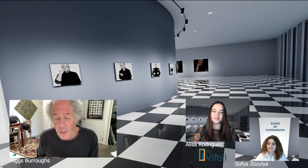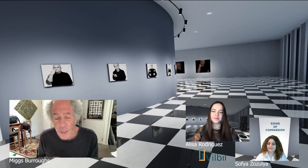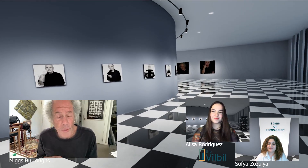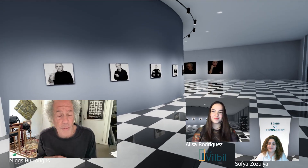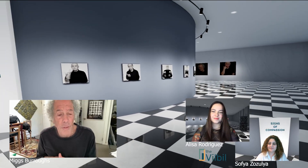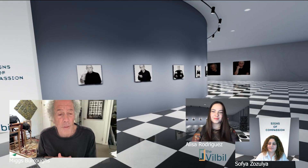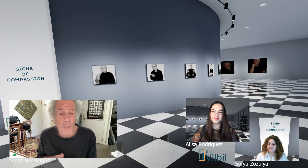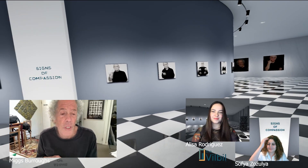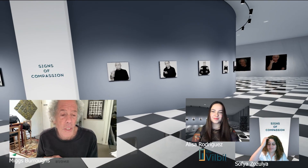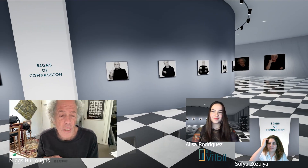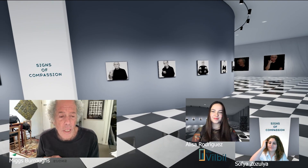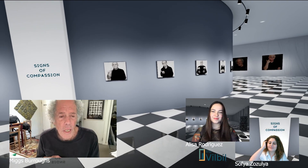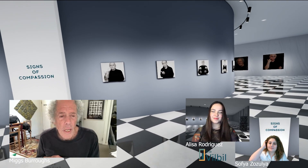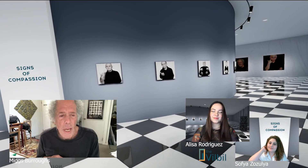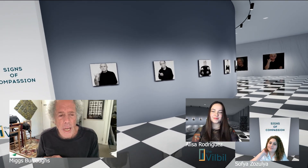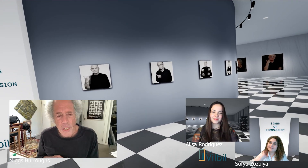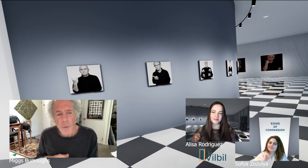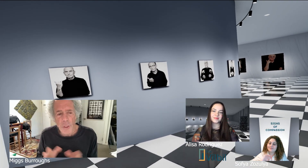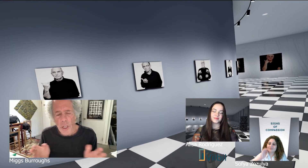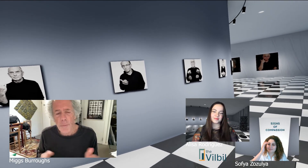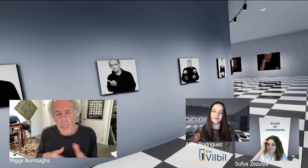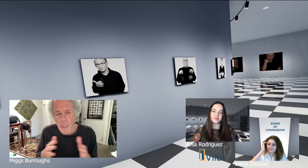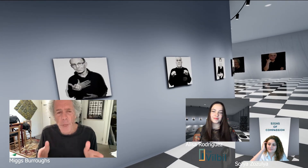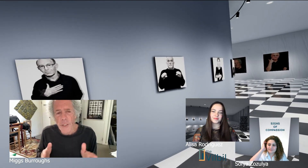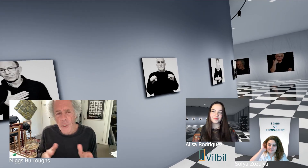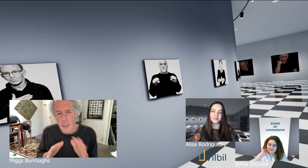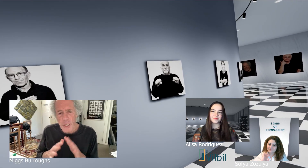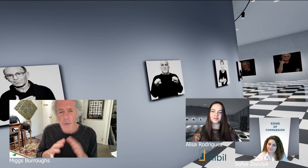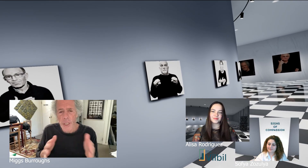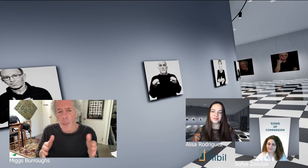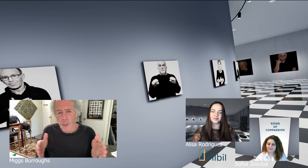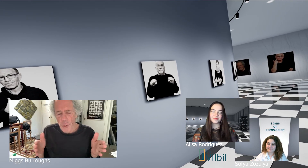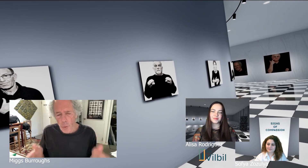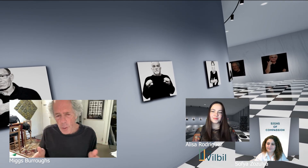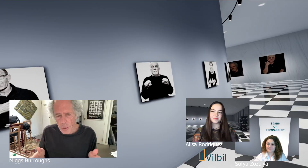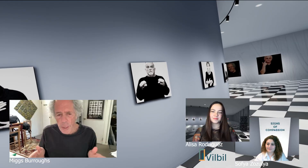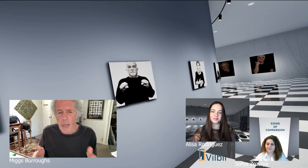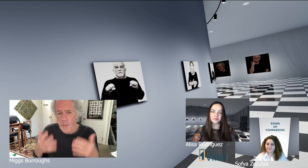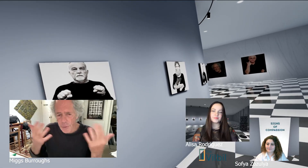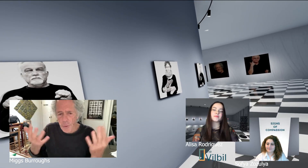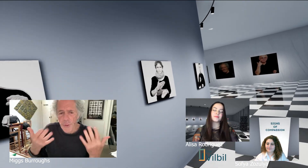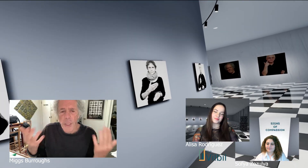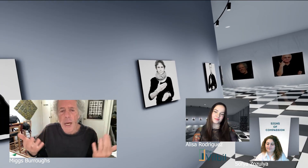1930, whatever it was. And he would talk about animation and how animation worked and how it fools the eye,